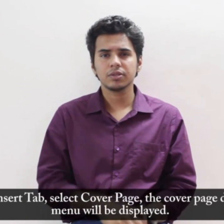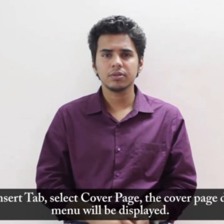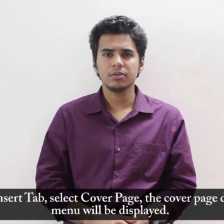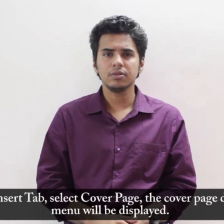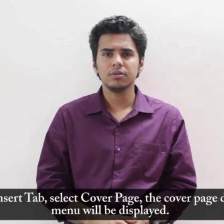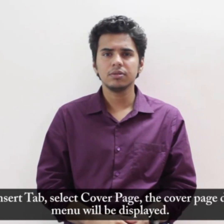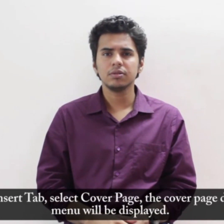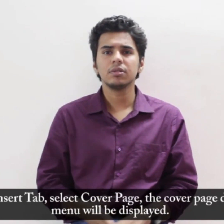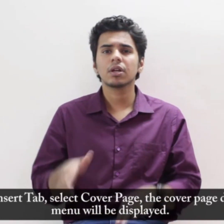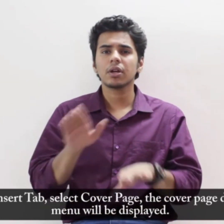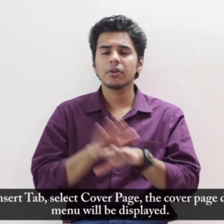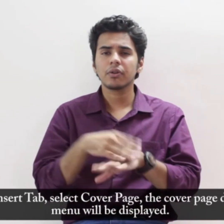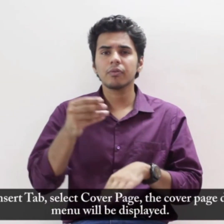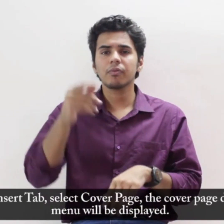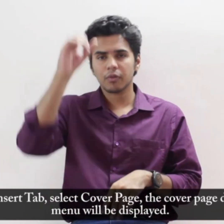drop-down menu will be displayed.